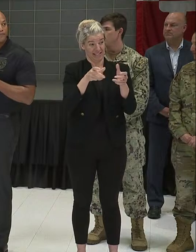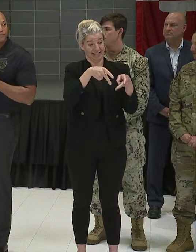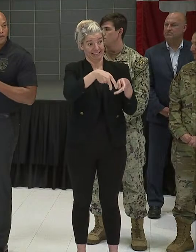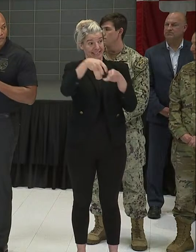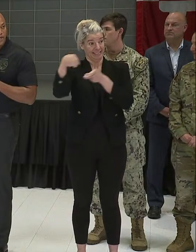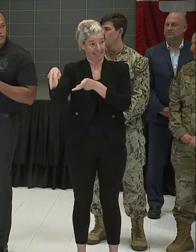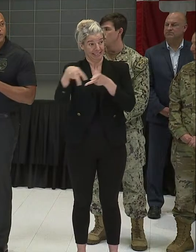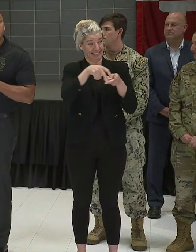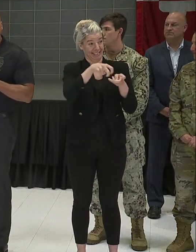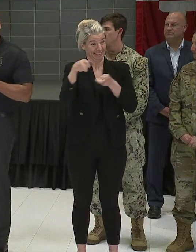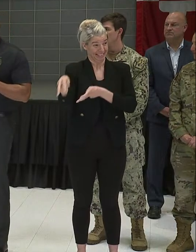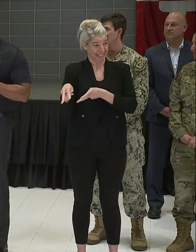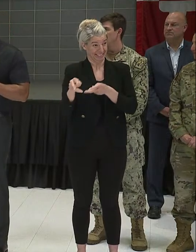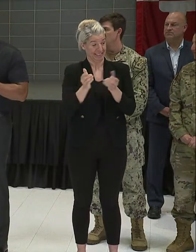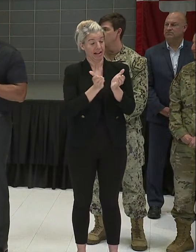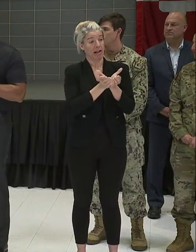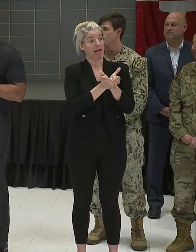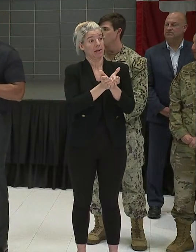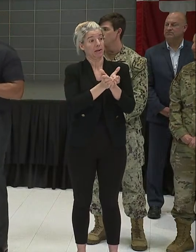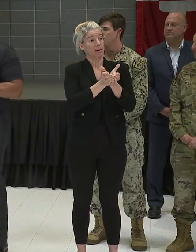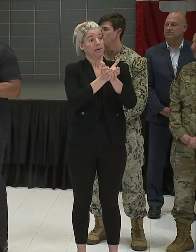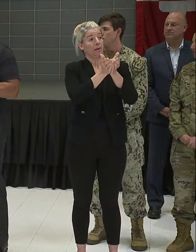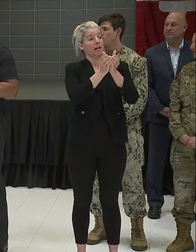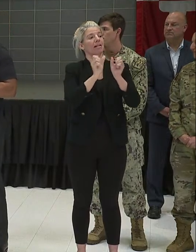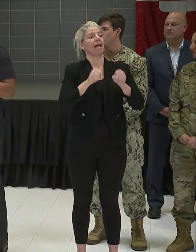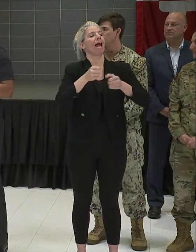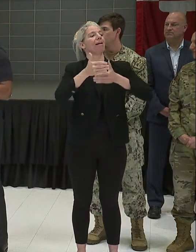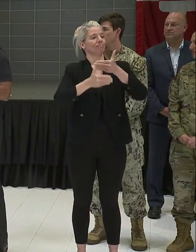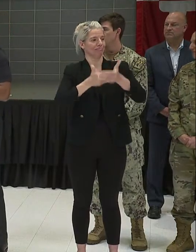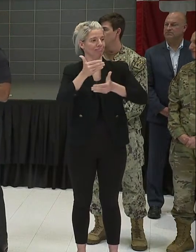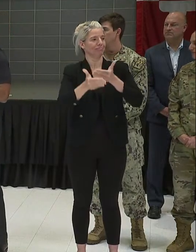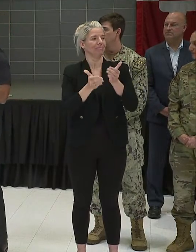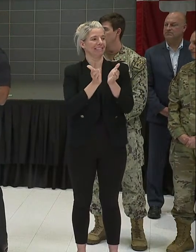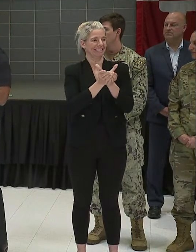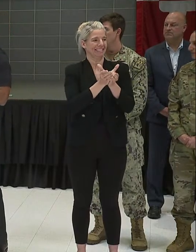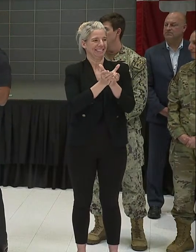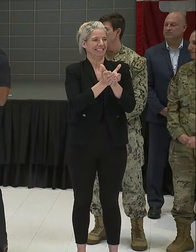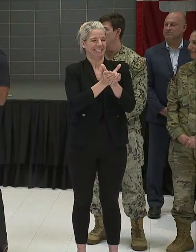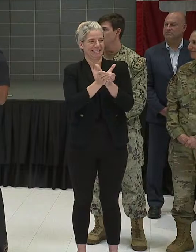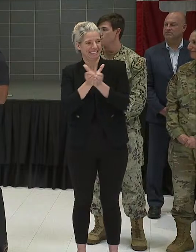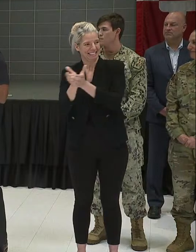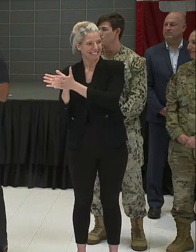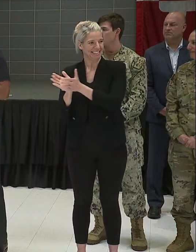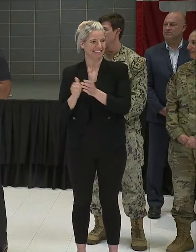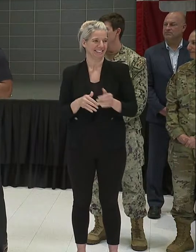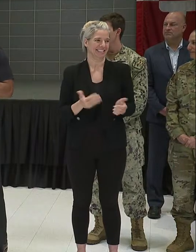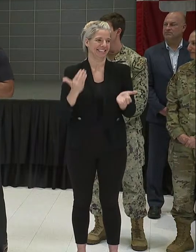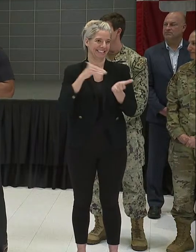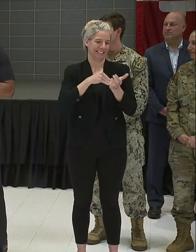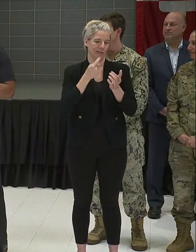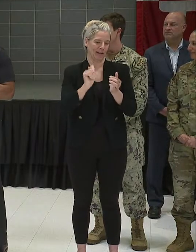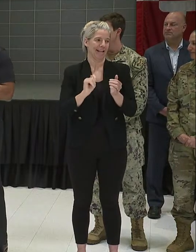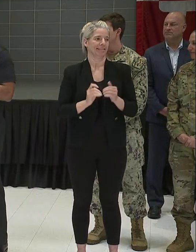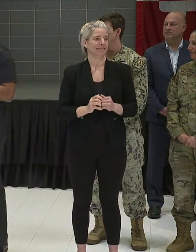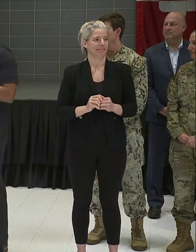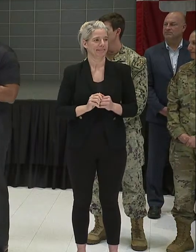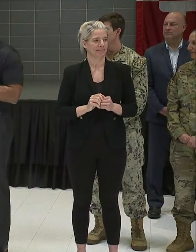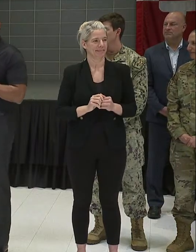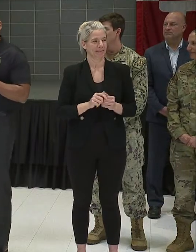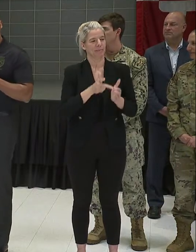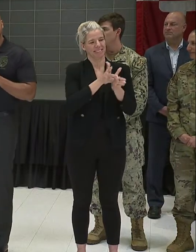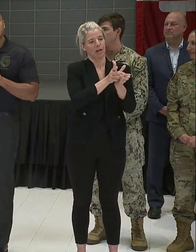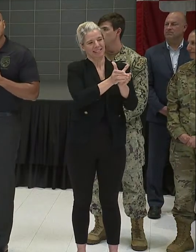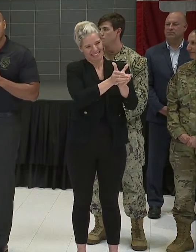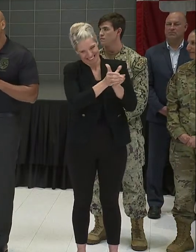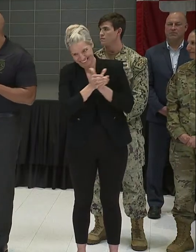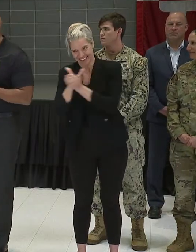truss from the bridge, so then you can begin the process of the refloat of the vessel and actually remove it from the channel. If